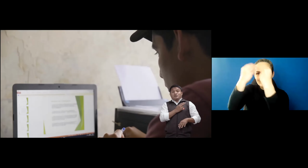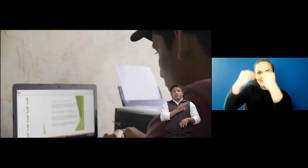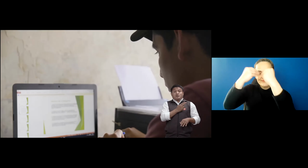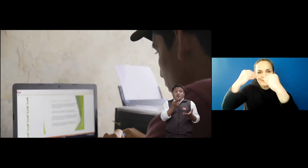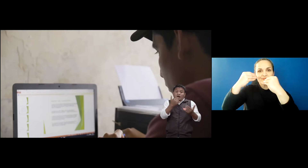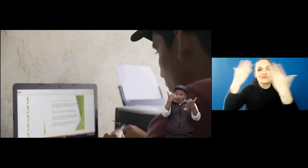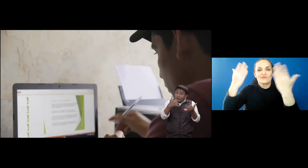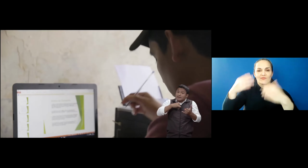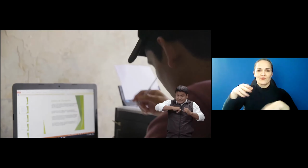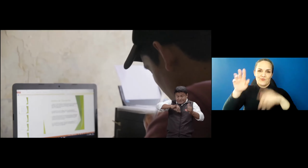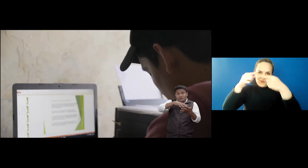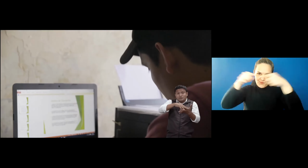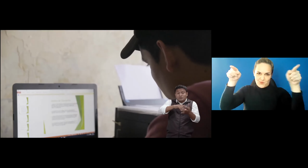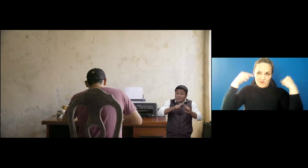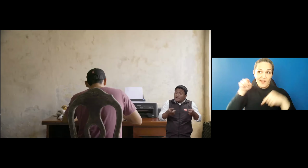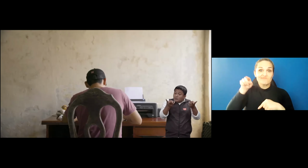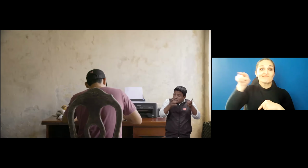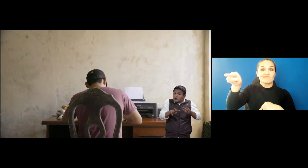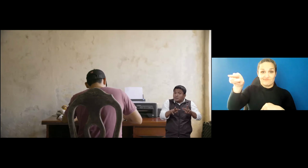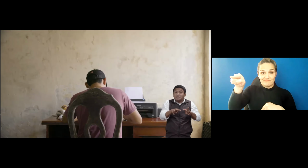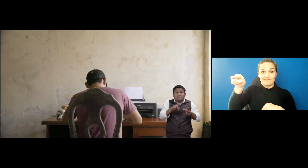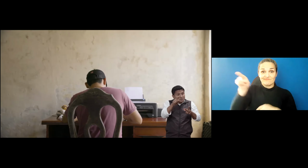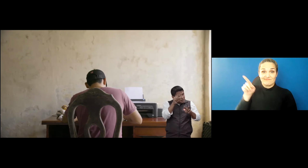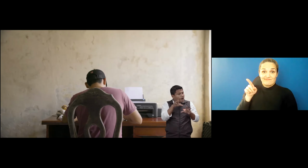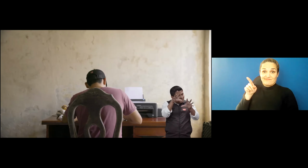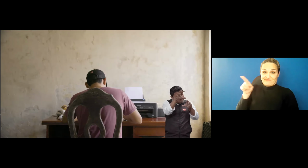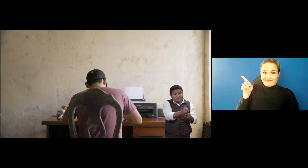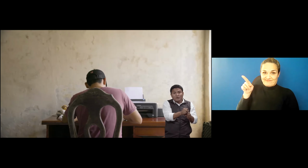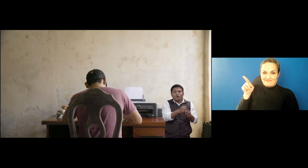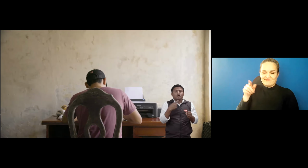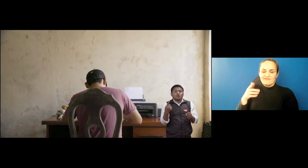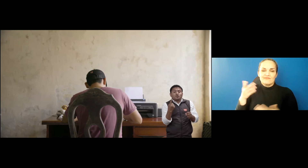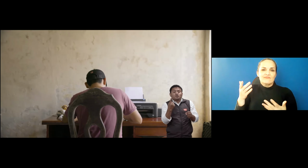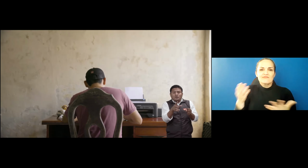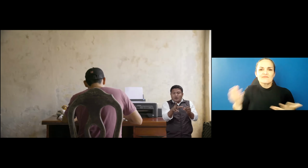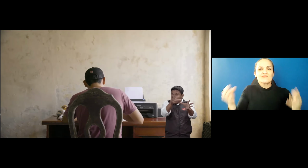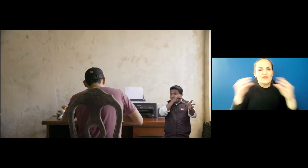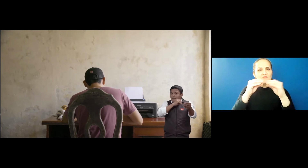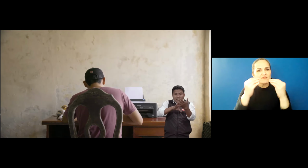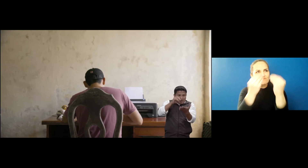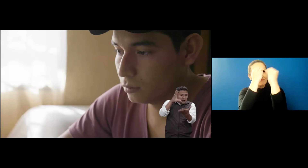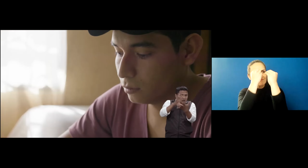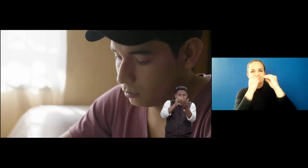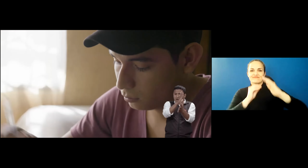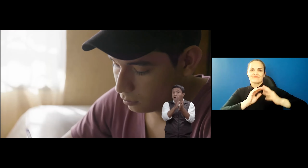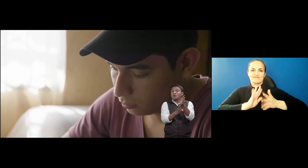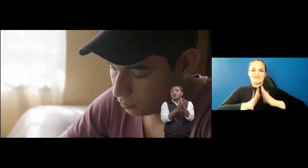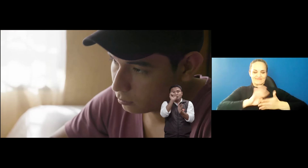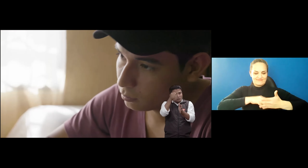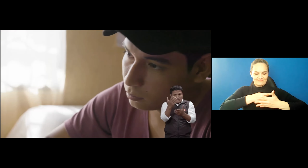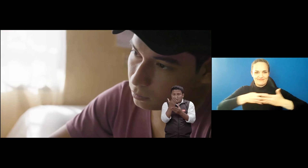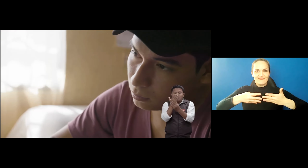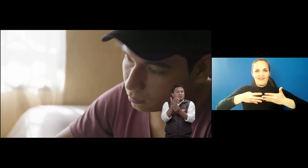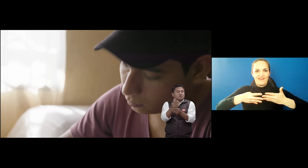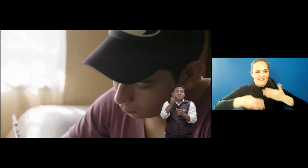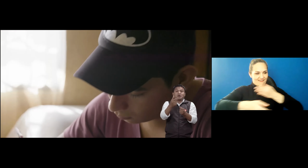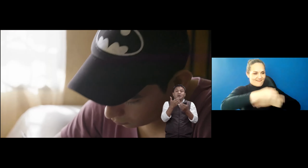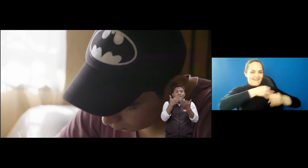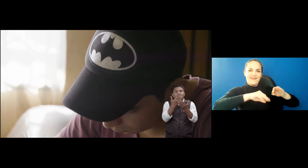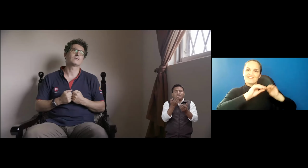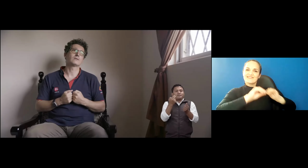high school, after that to college, which he's still studying. But additionally, he has learned